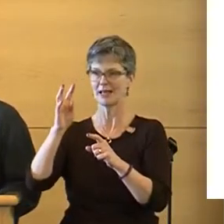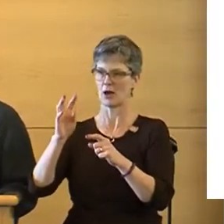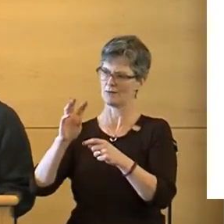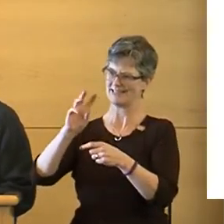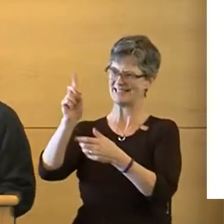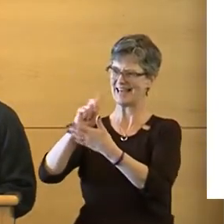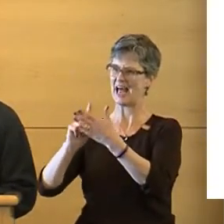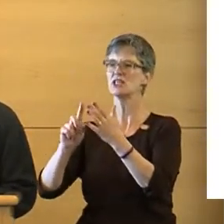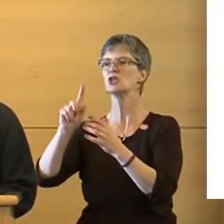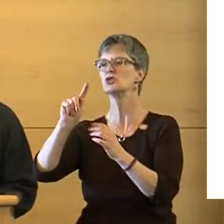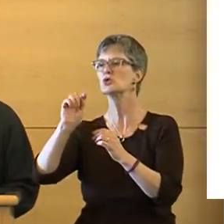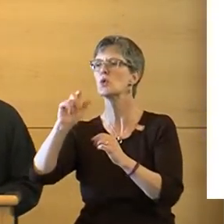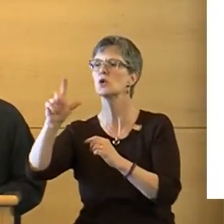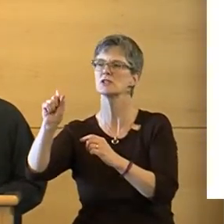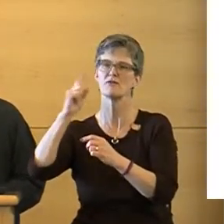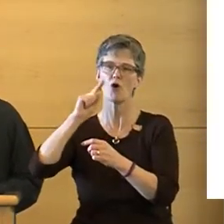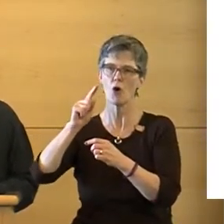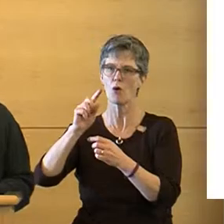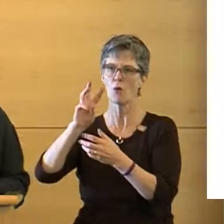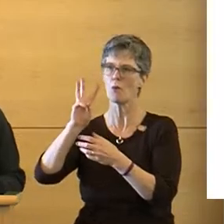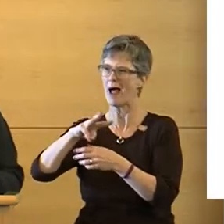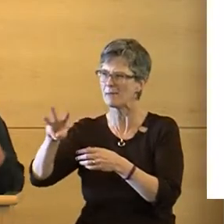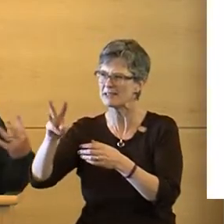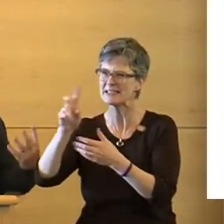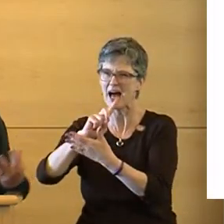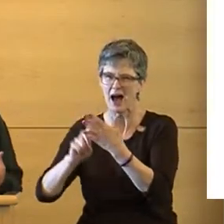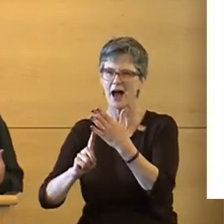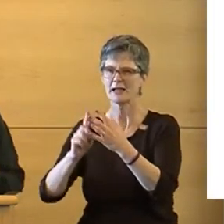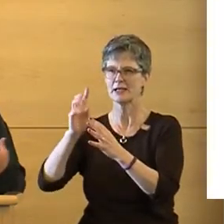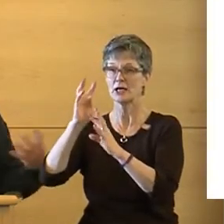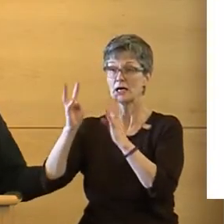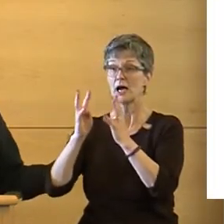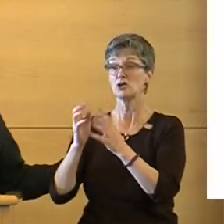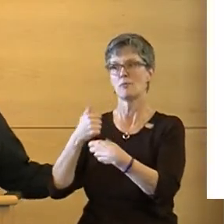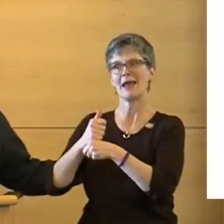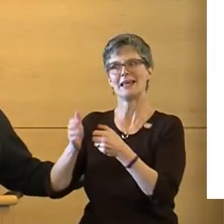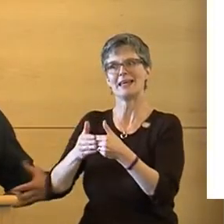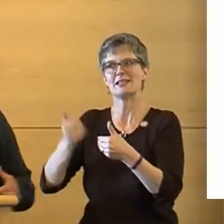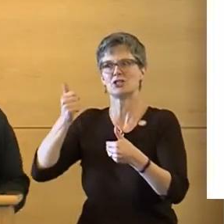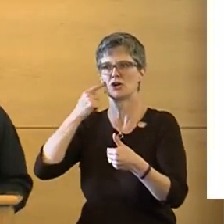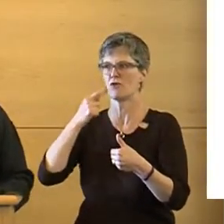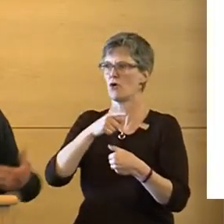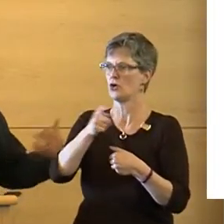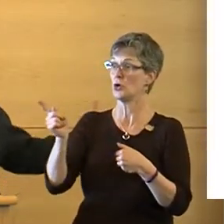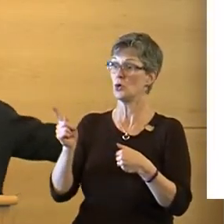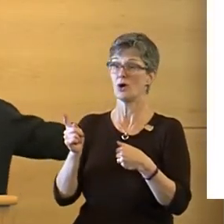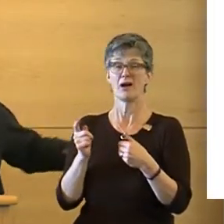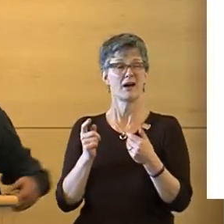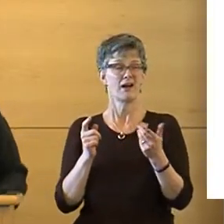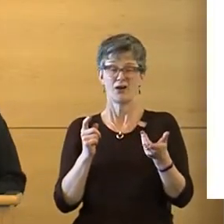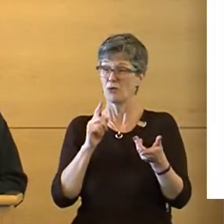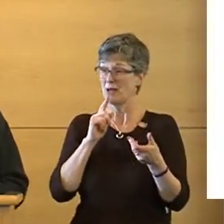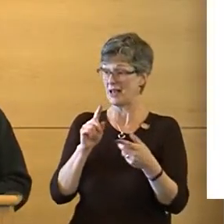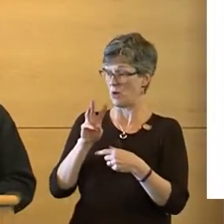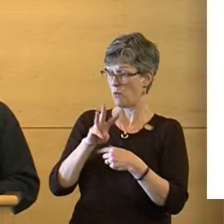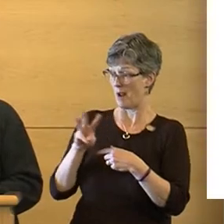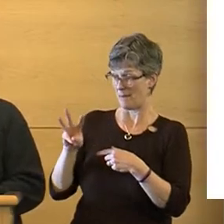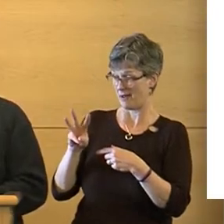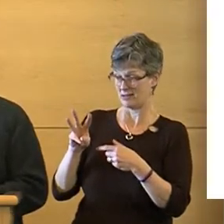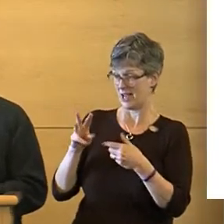So, but all of these parties need to be on board with the standards. and then also web authoring and development